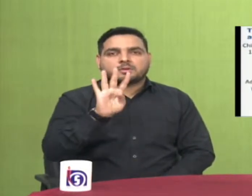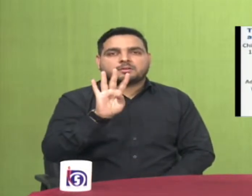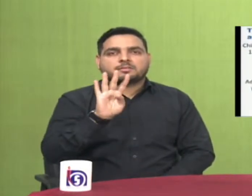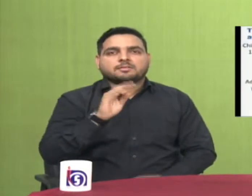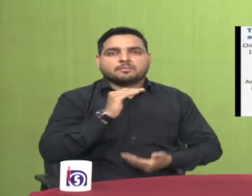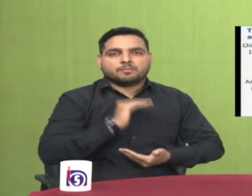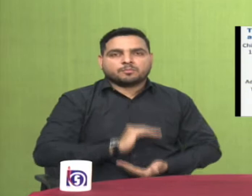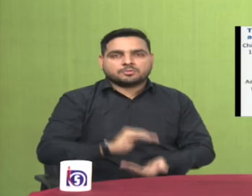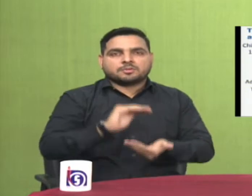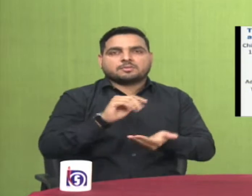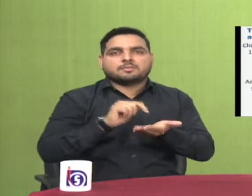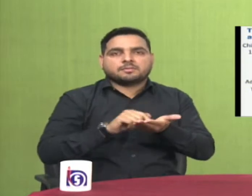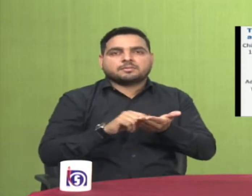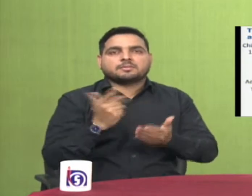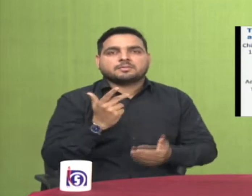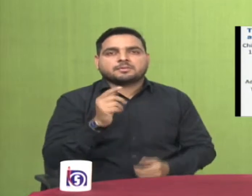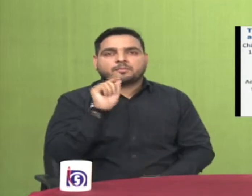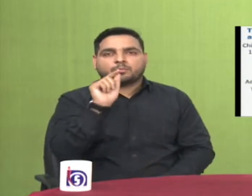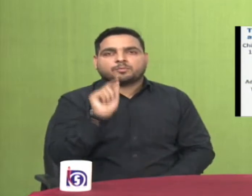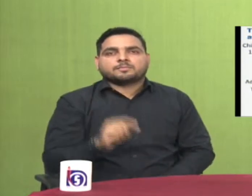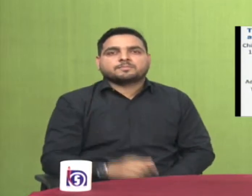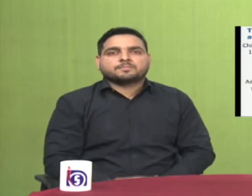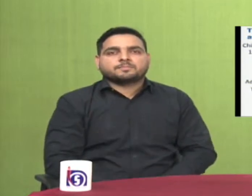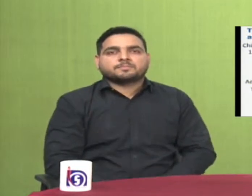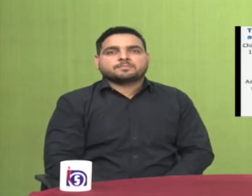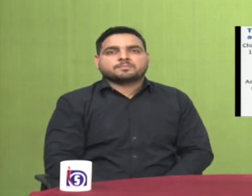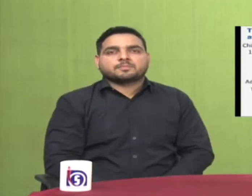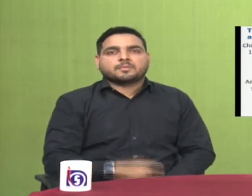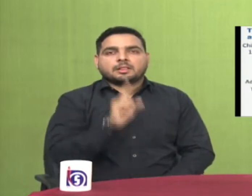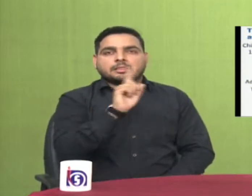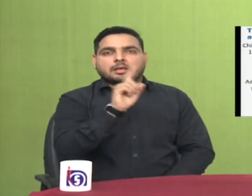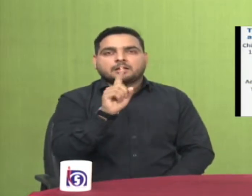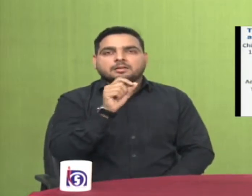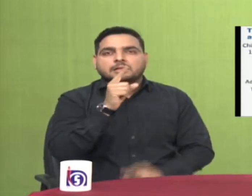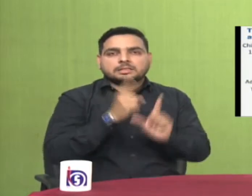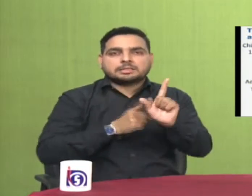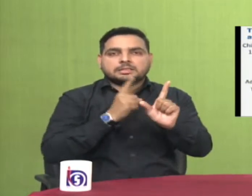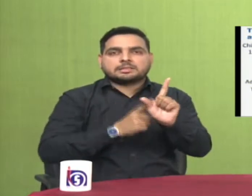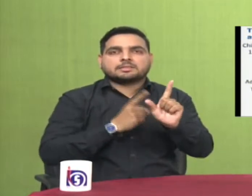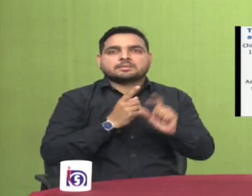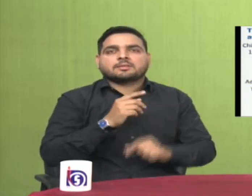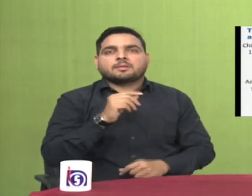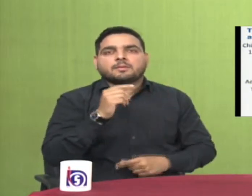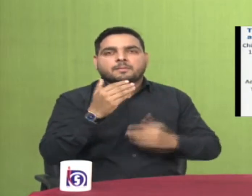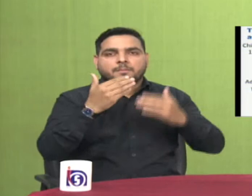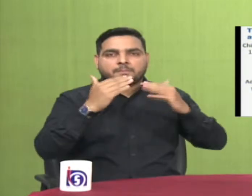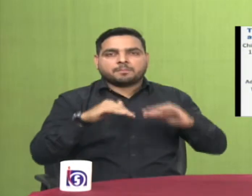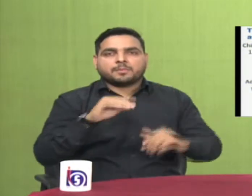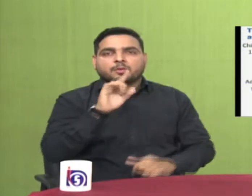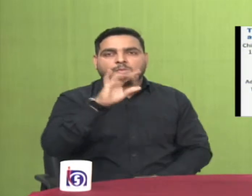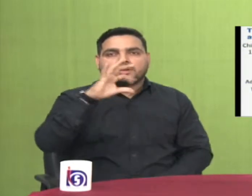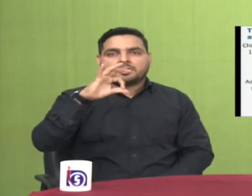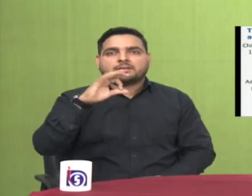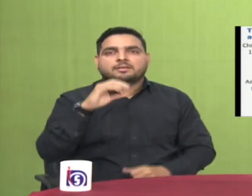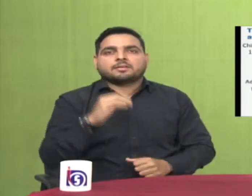There are 4 stages of development after birth. The first stage is